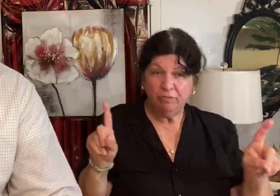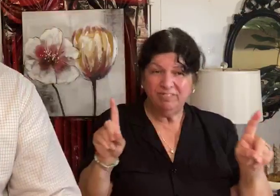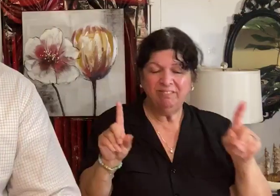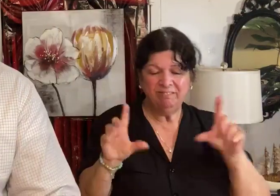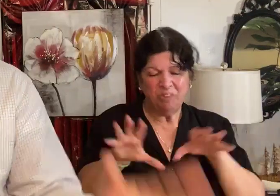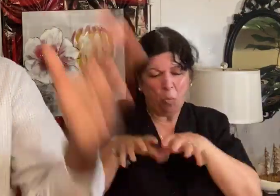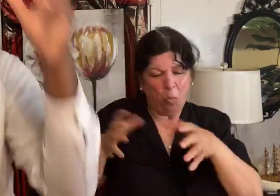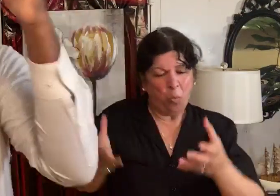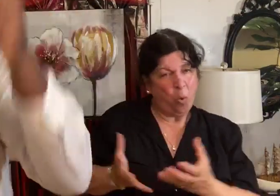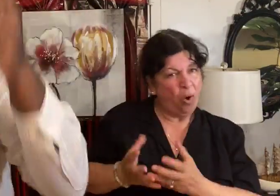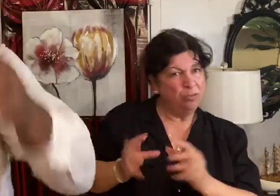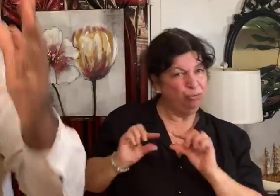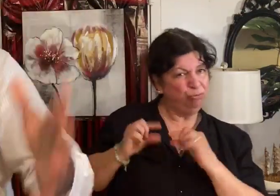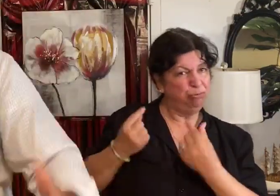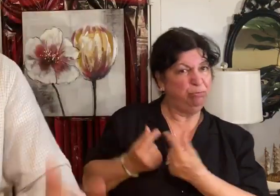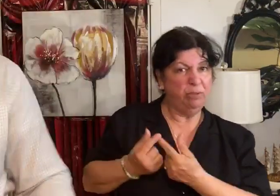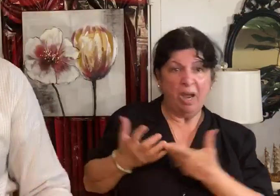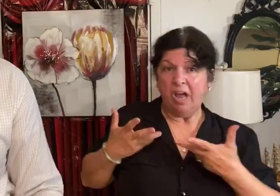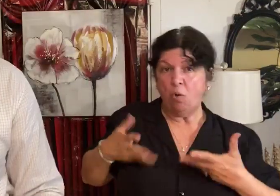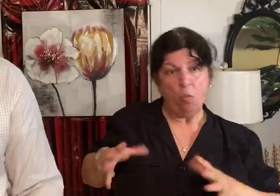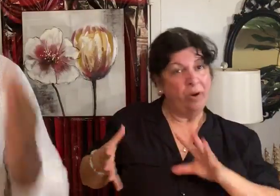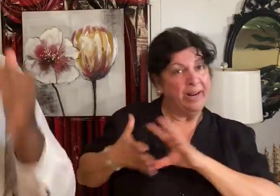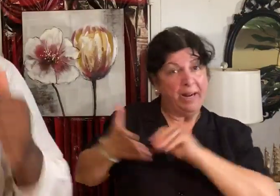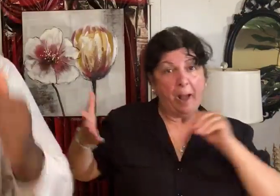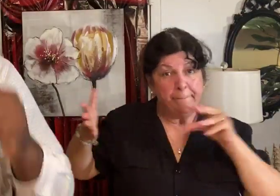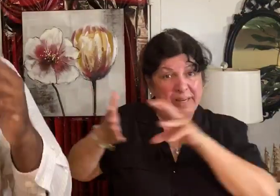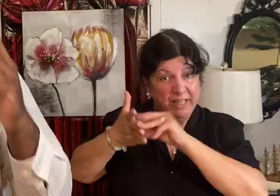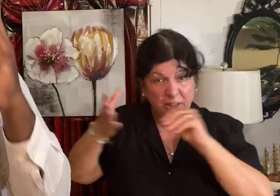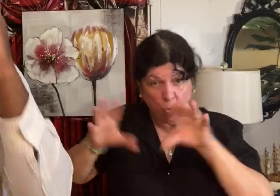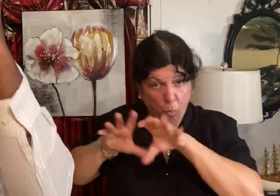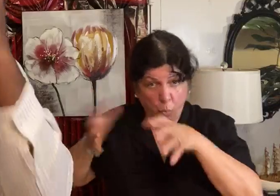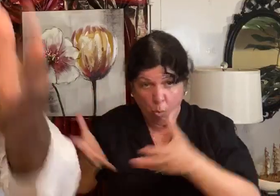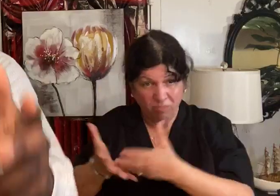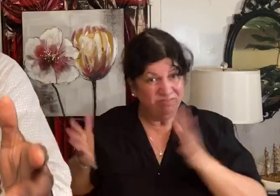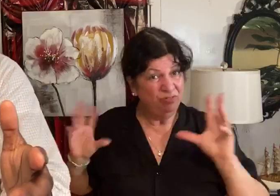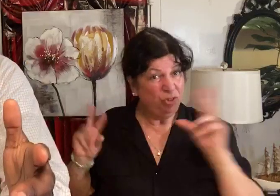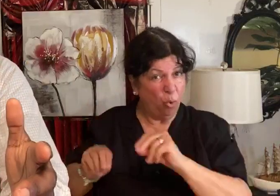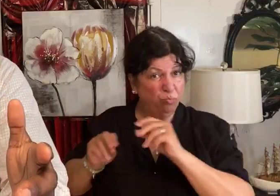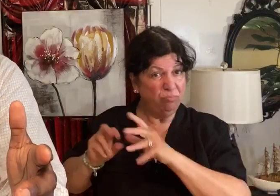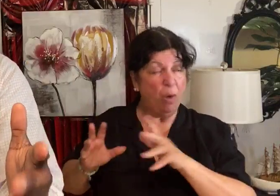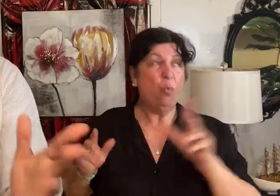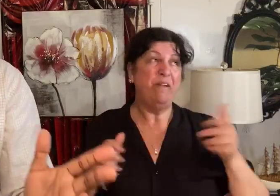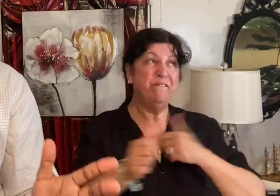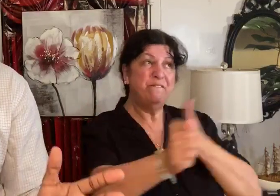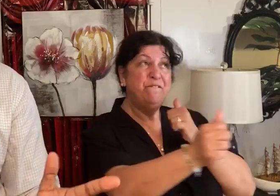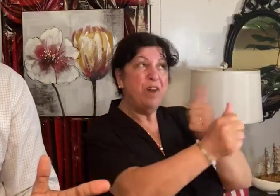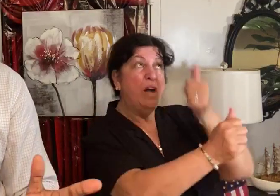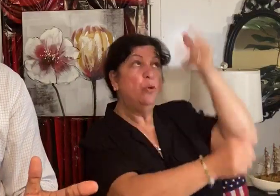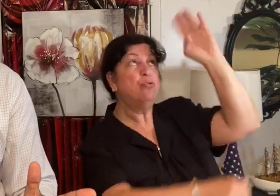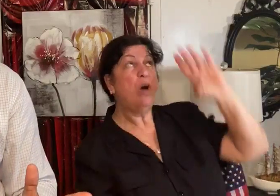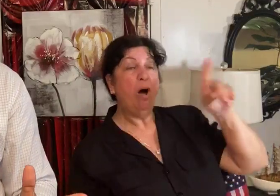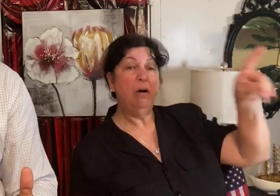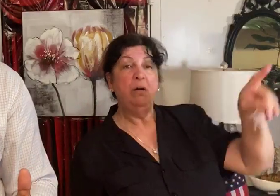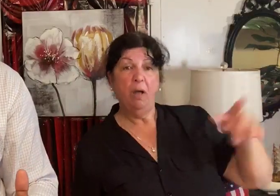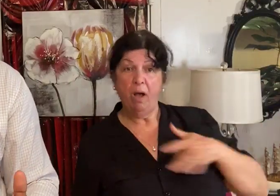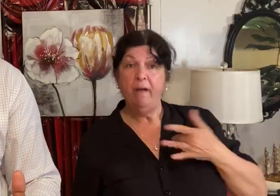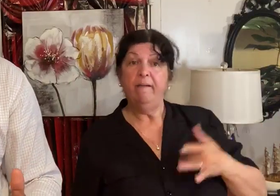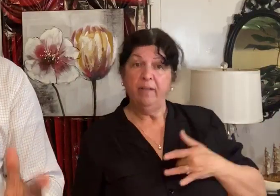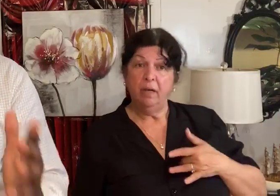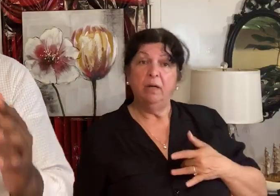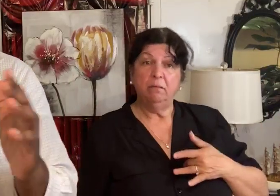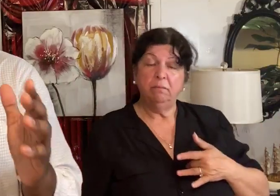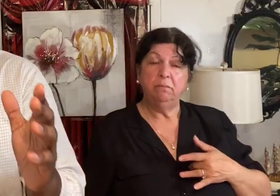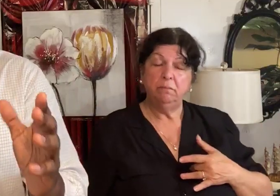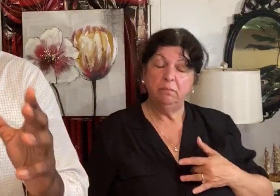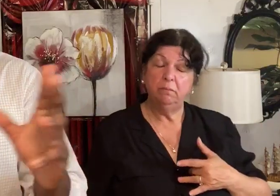the worldly crowd. And I don't want to look like the world. I want to follow God. That's how I feel about that.